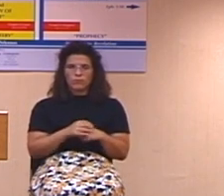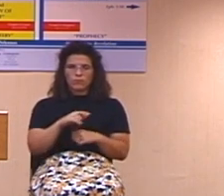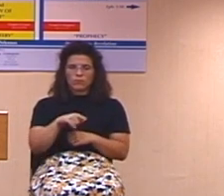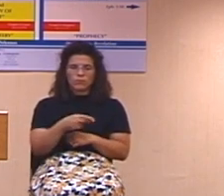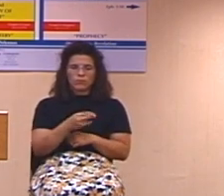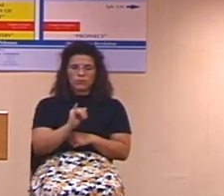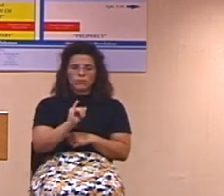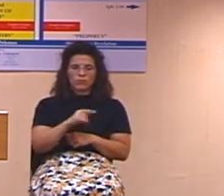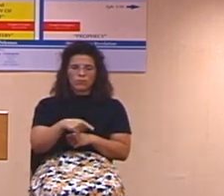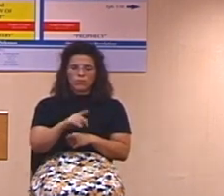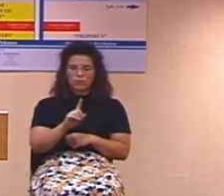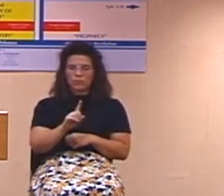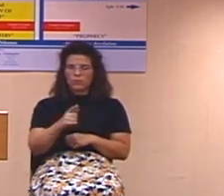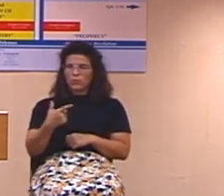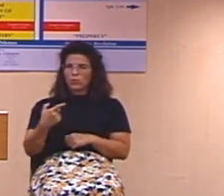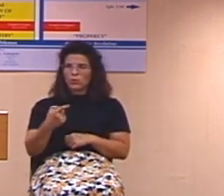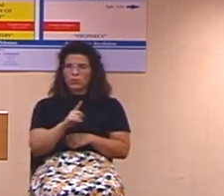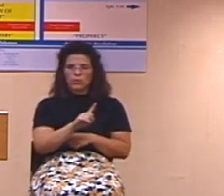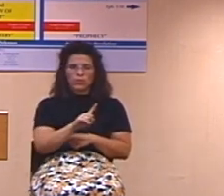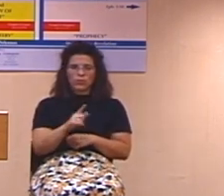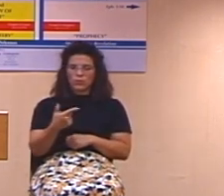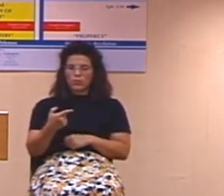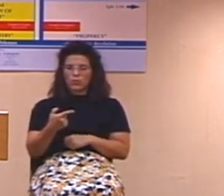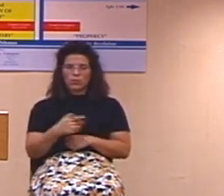Philippians 1, verse